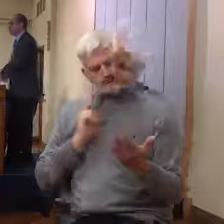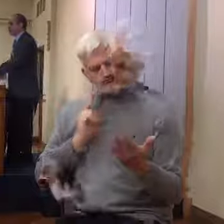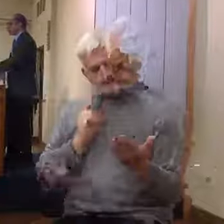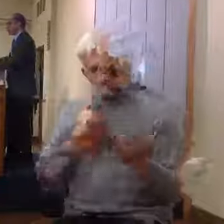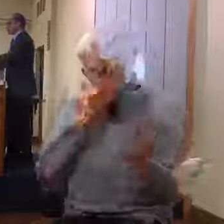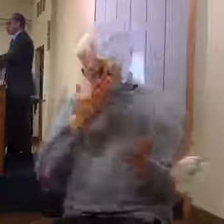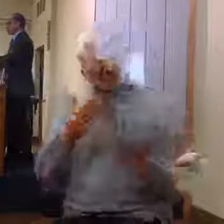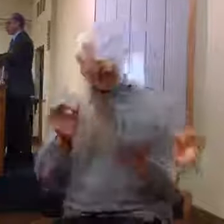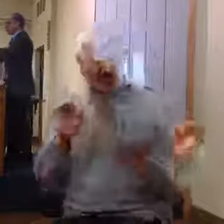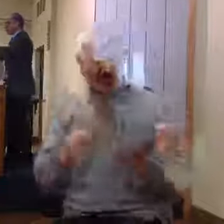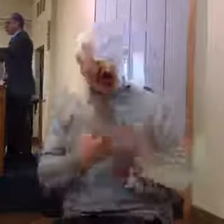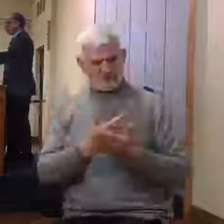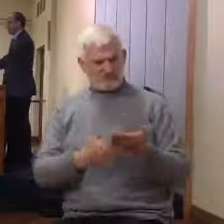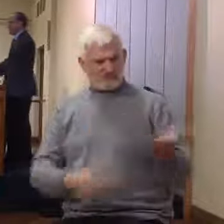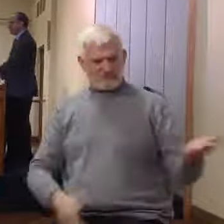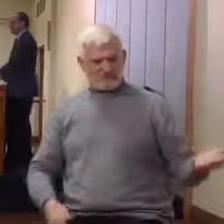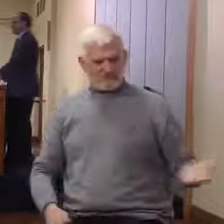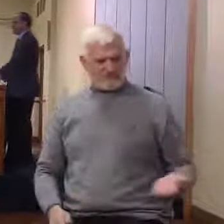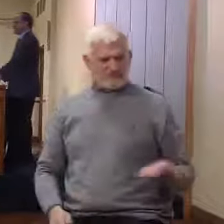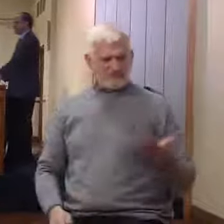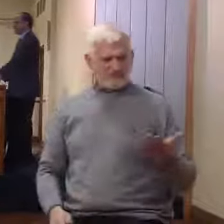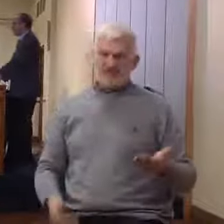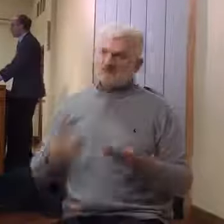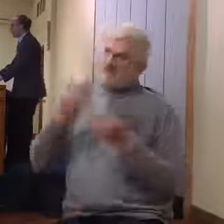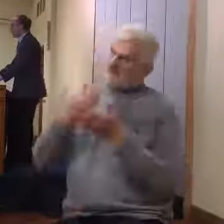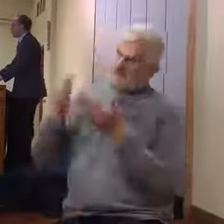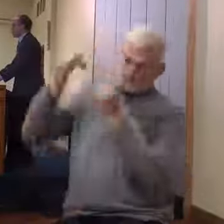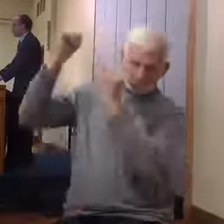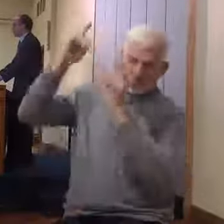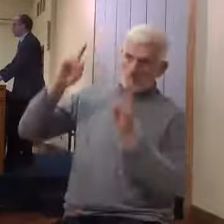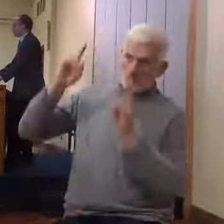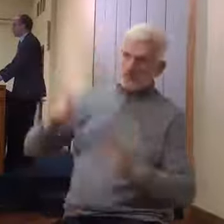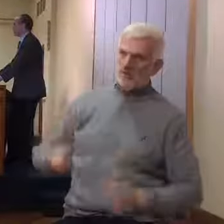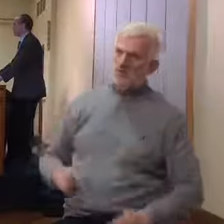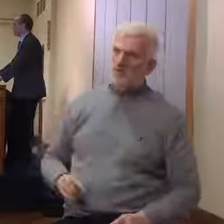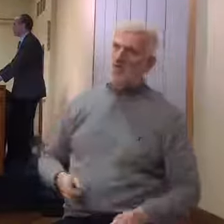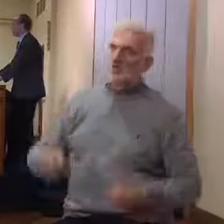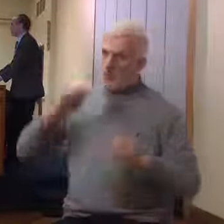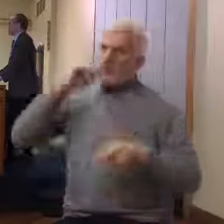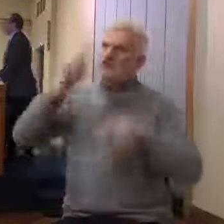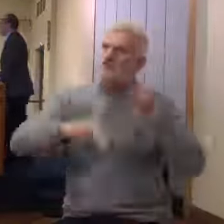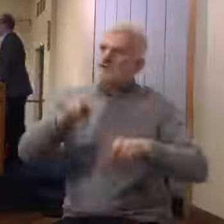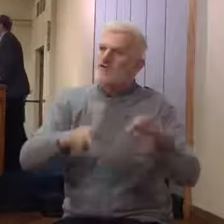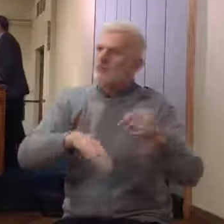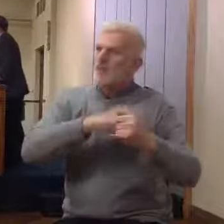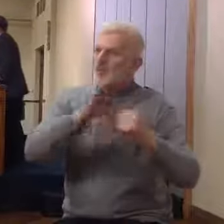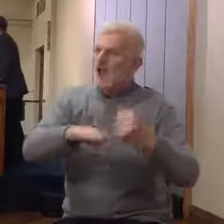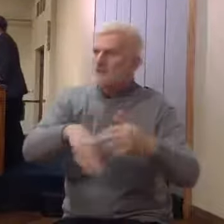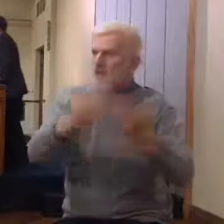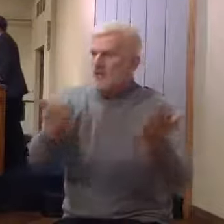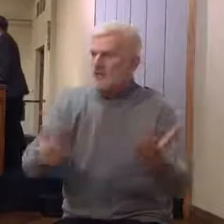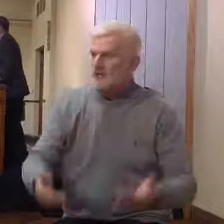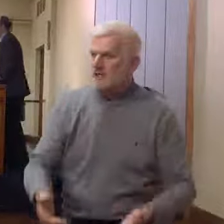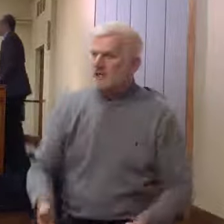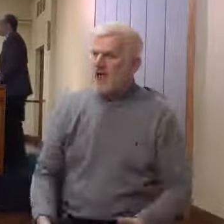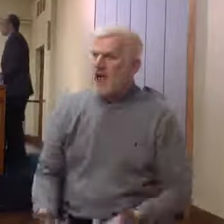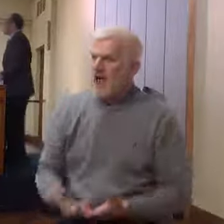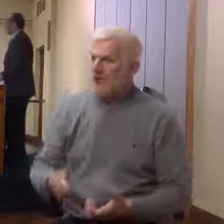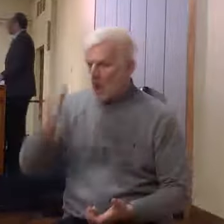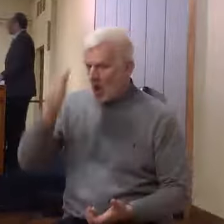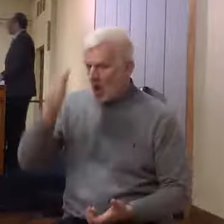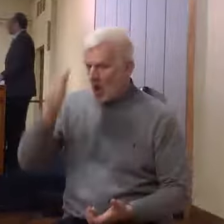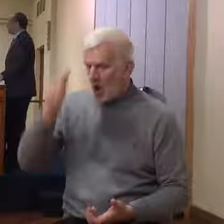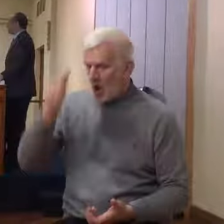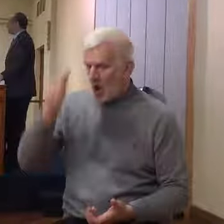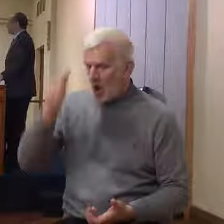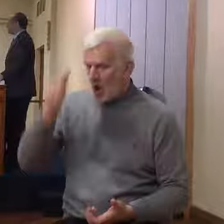Any side to God to believe in him, God is going to judge them. But you come to the New Testament, you will